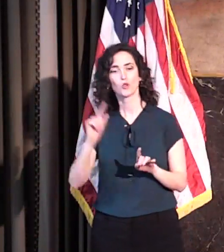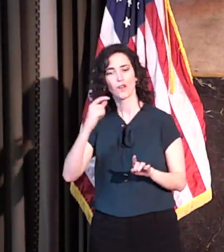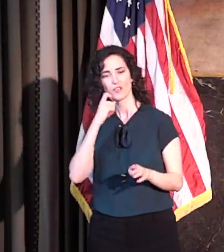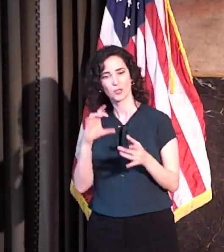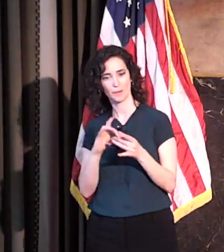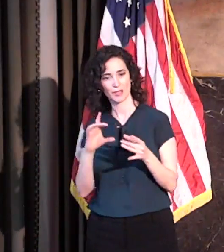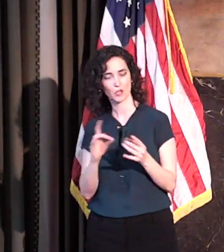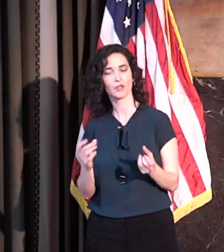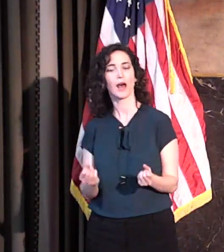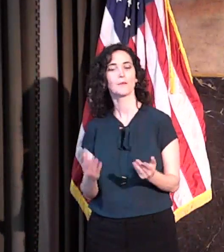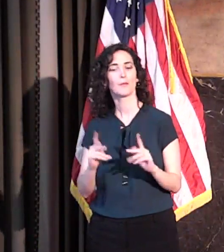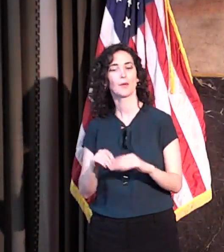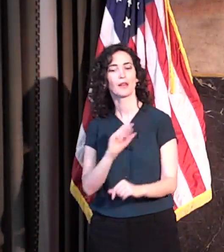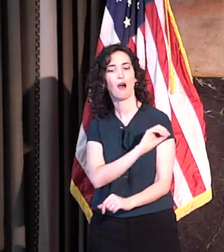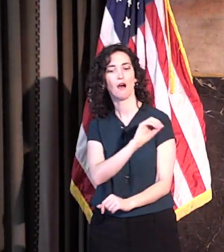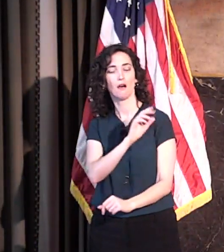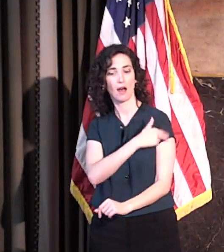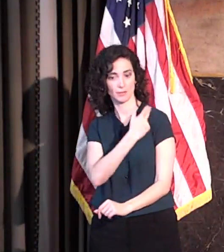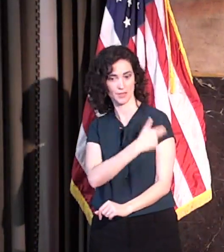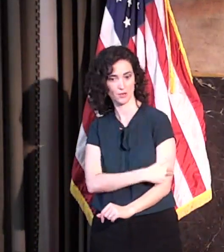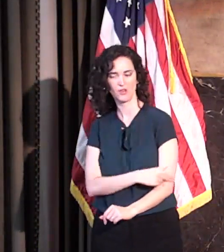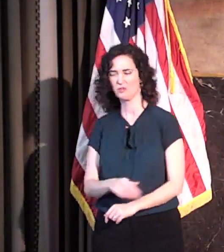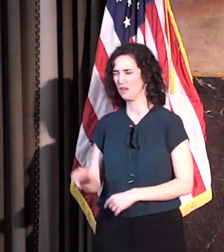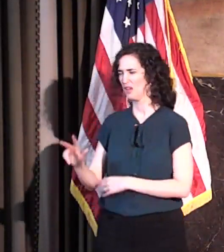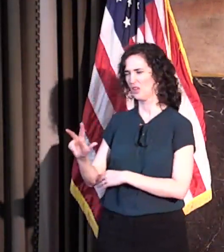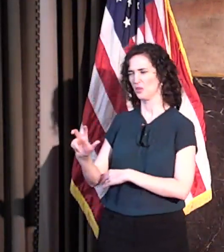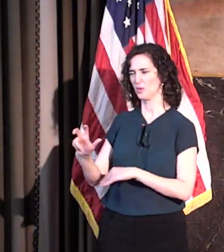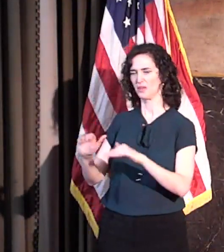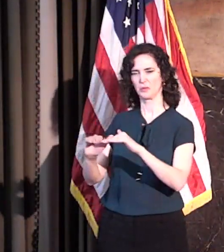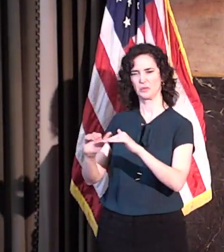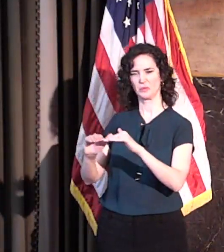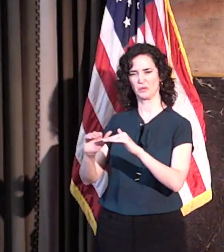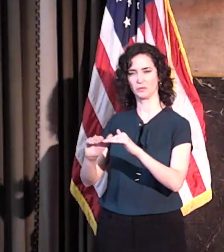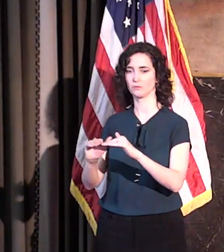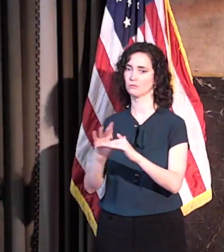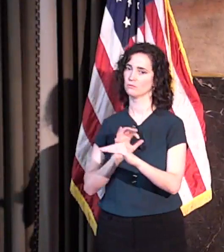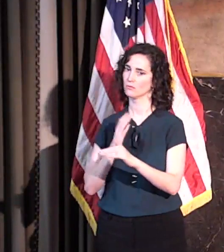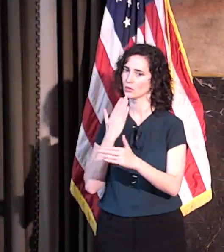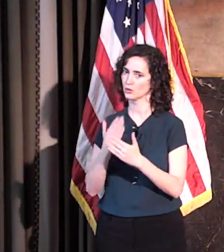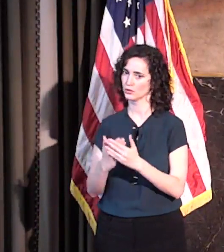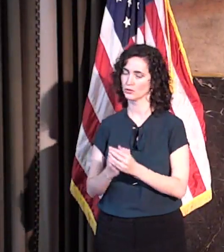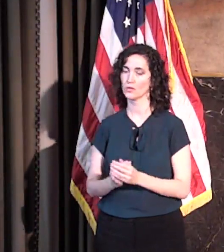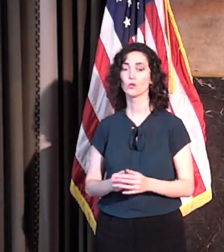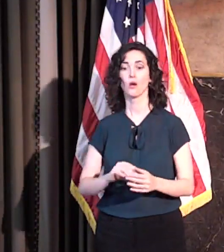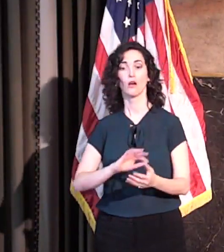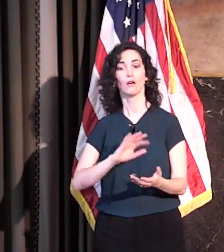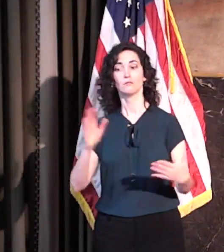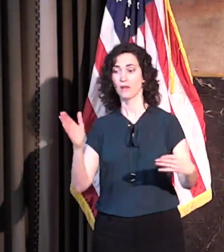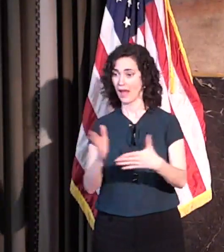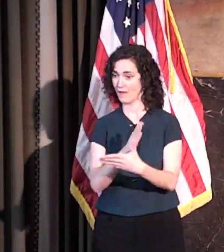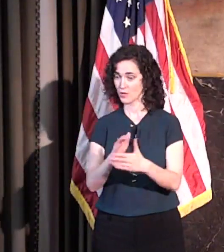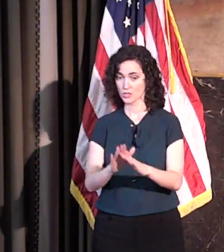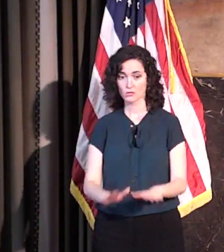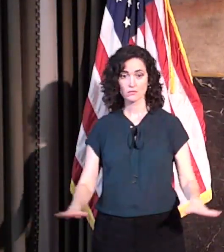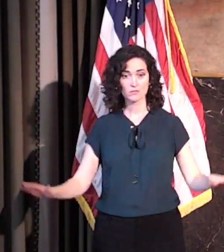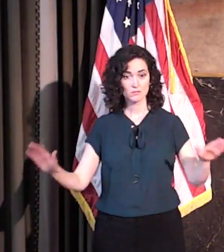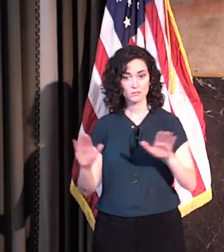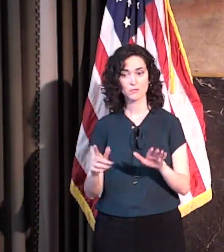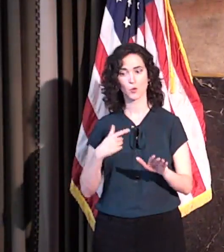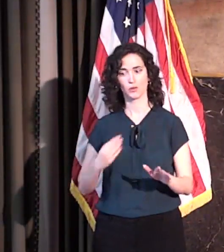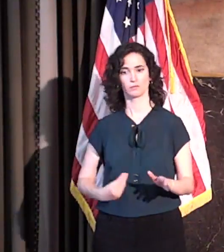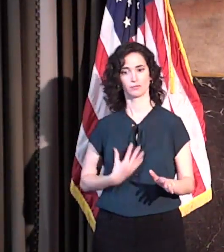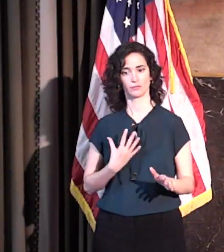just a tick over 300, which is also a very good number for us. So on a whole, we are encouraged that we continue